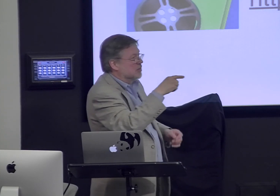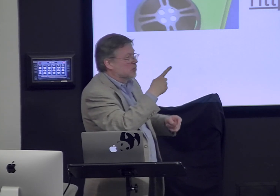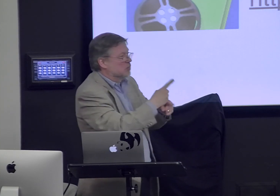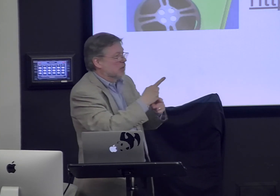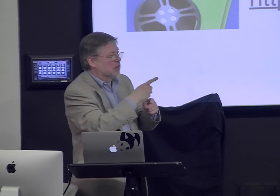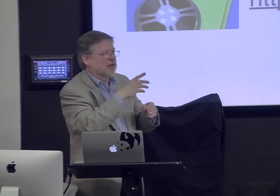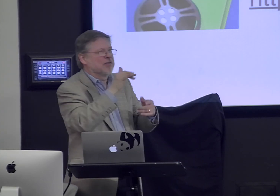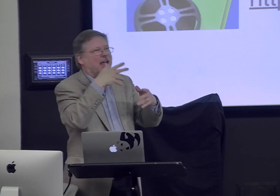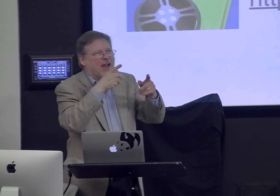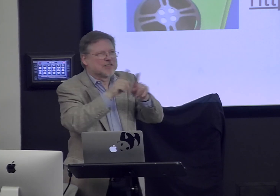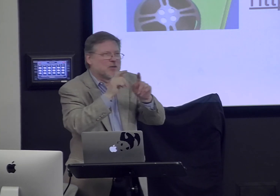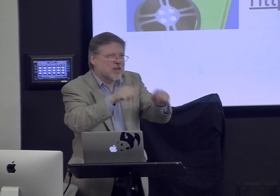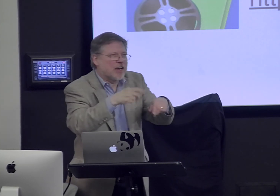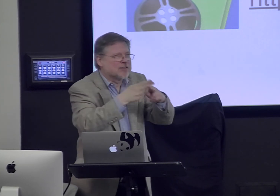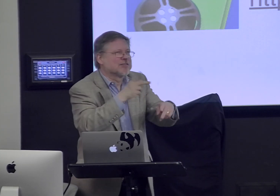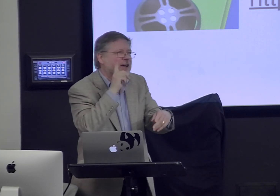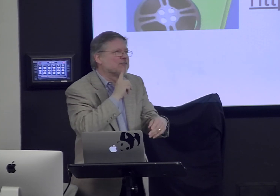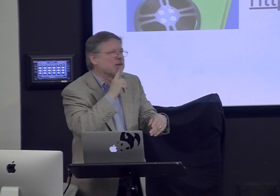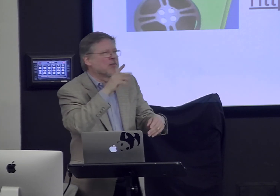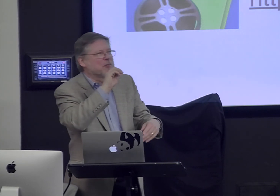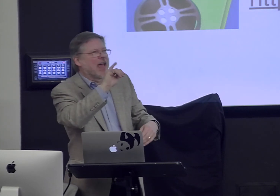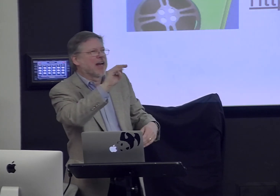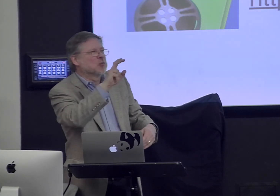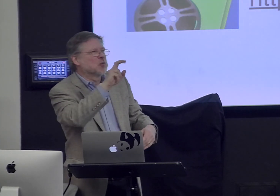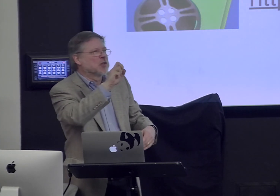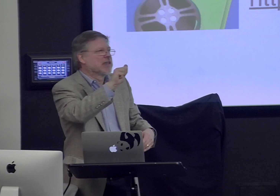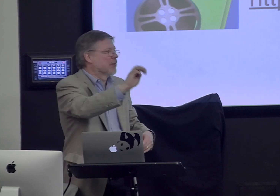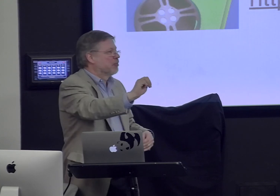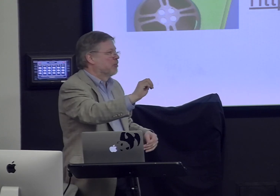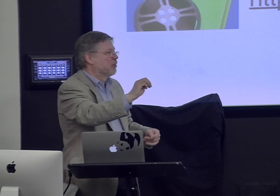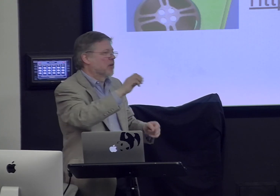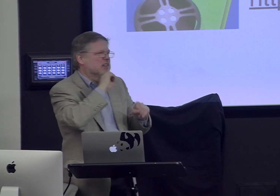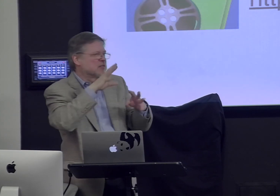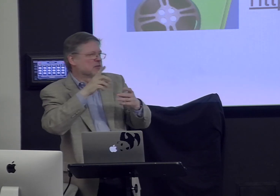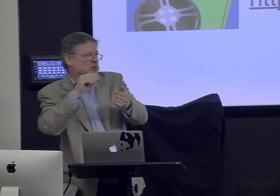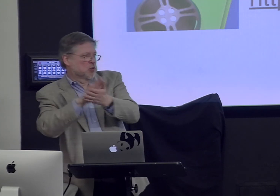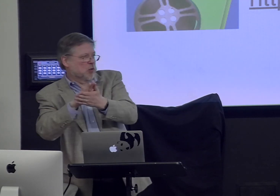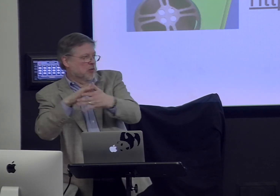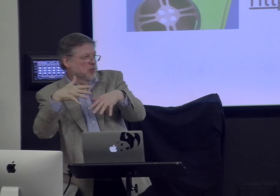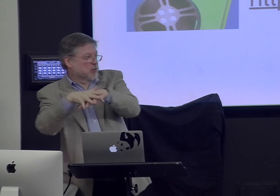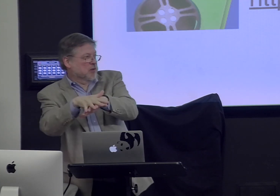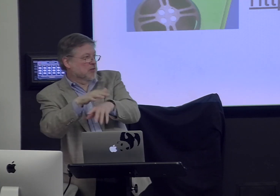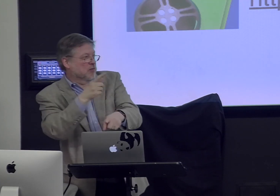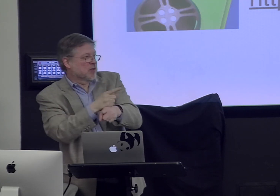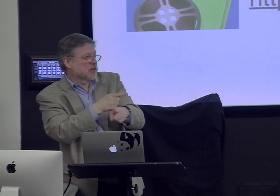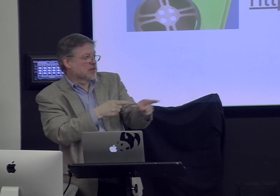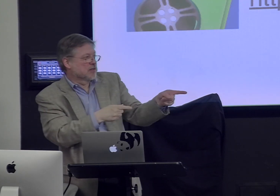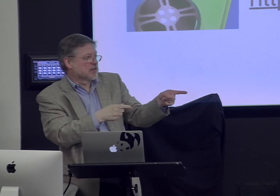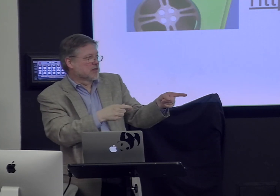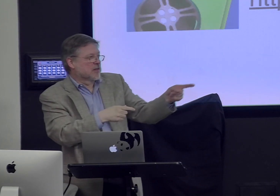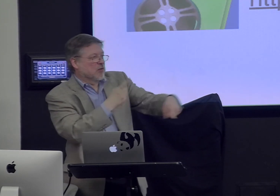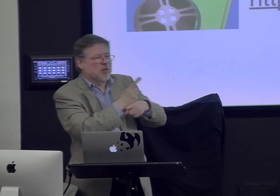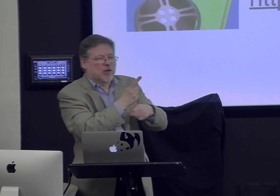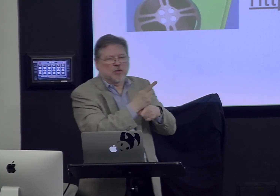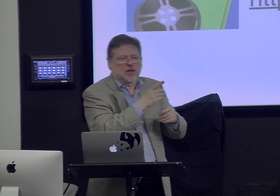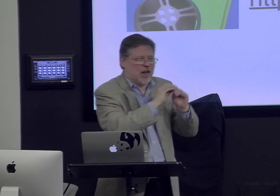for a standard dialect? Yes, yes. Okay, so not meaning like educational practices at all, just sort of deaf